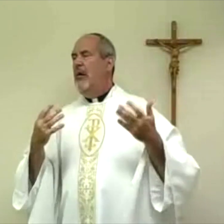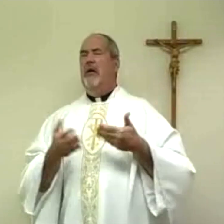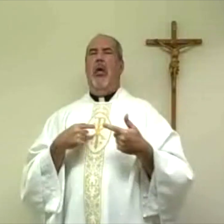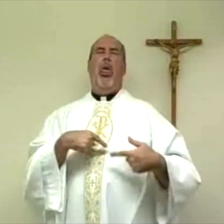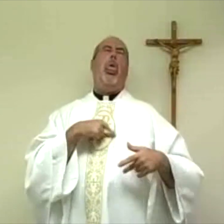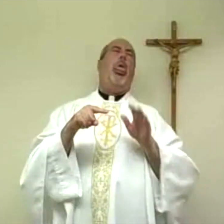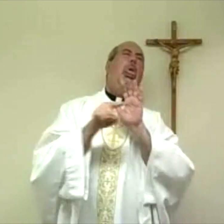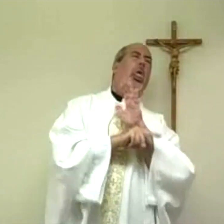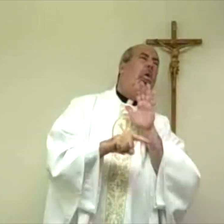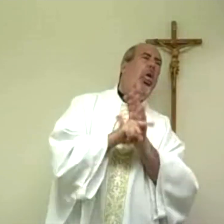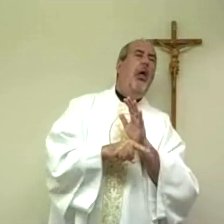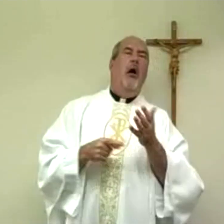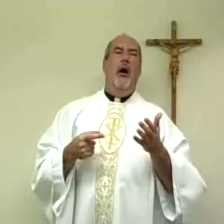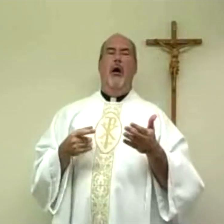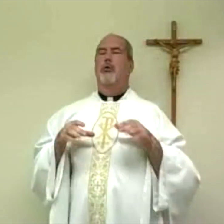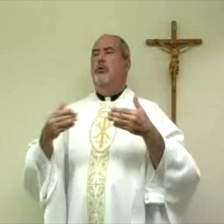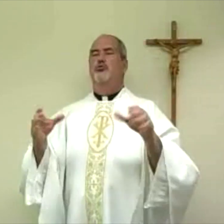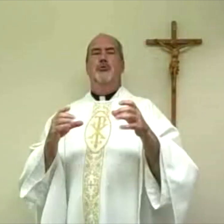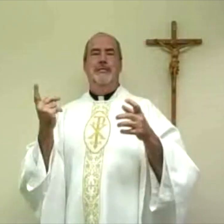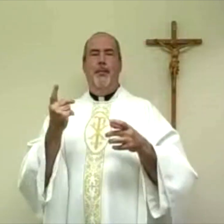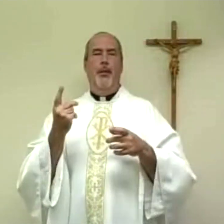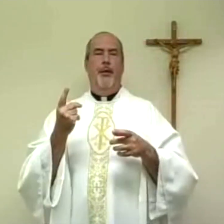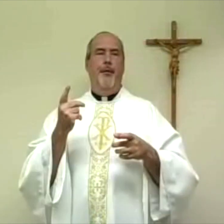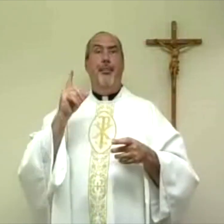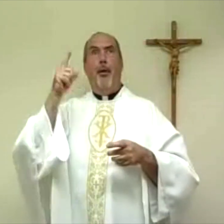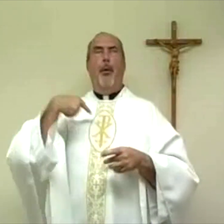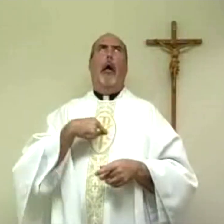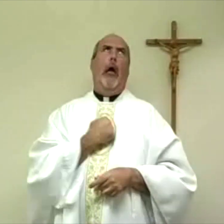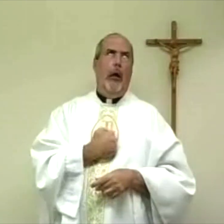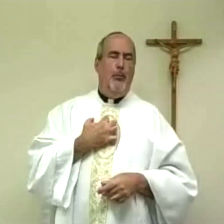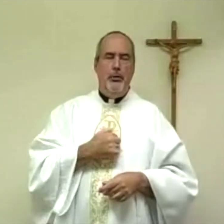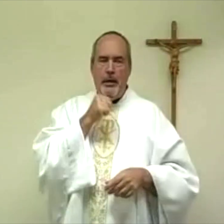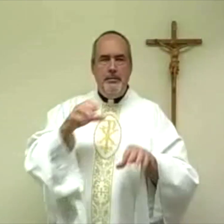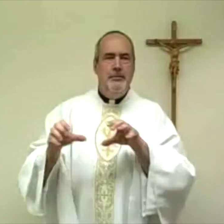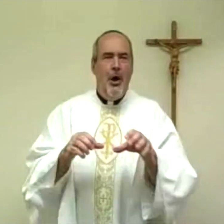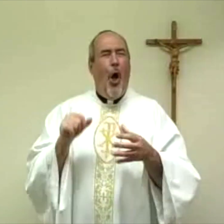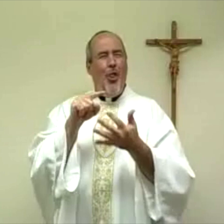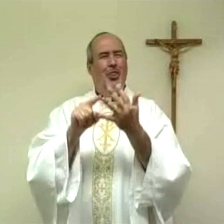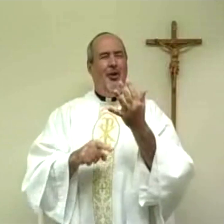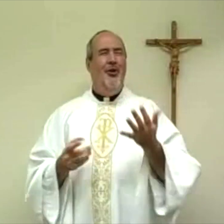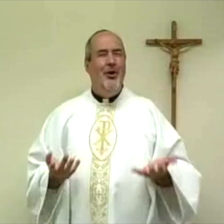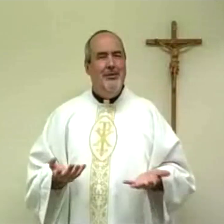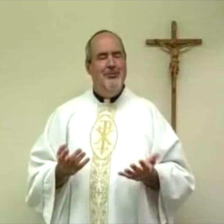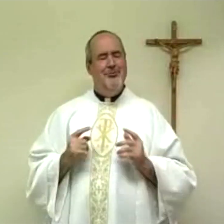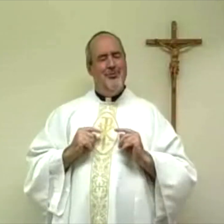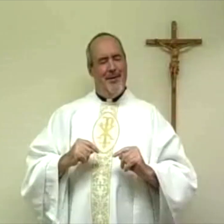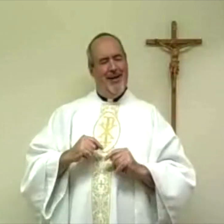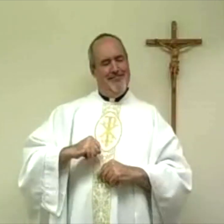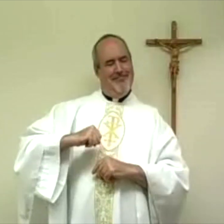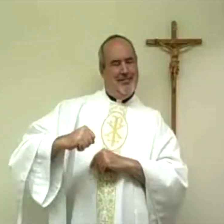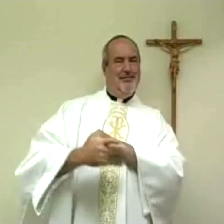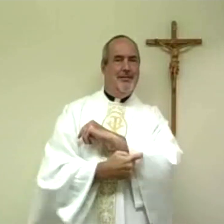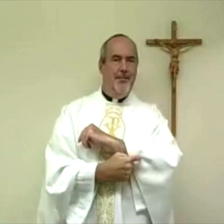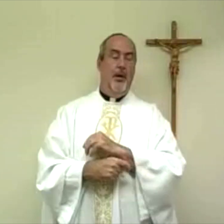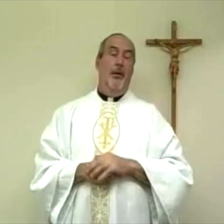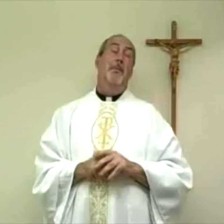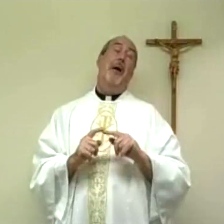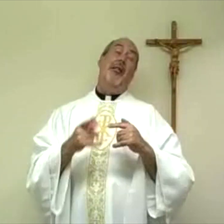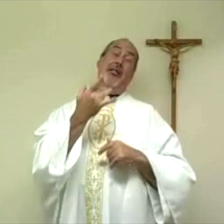when we're sad or we're in this real negative state of mind. We all of those negative things